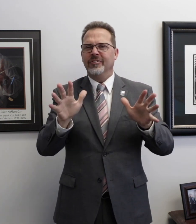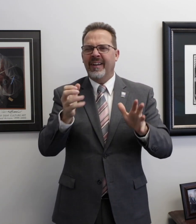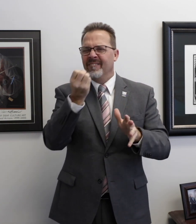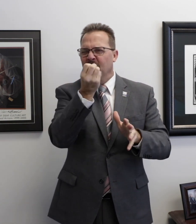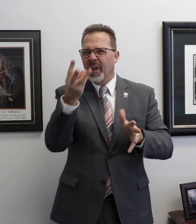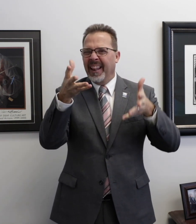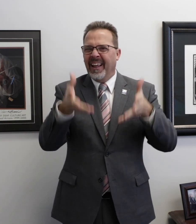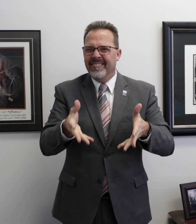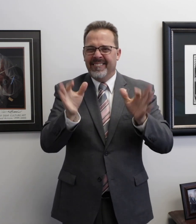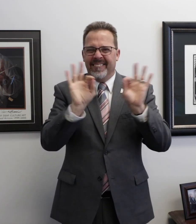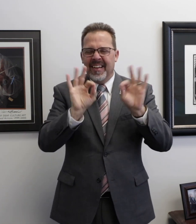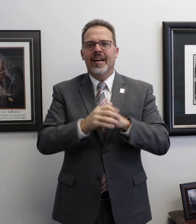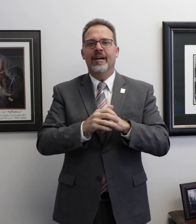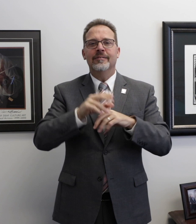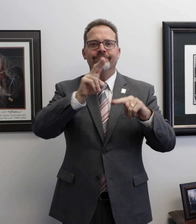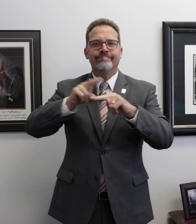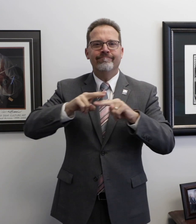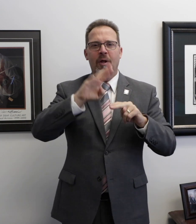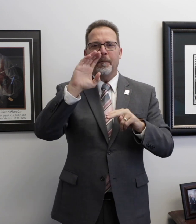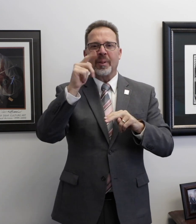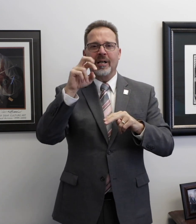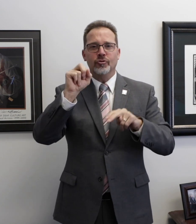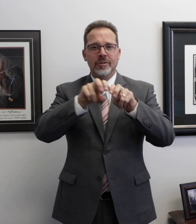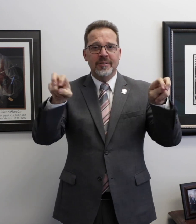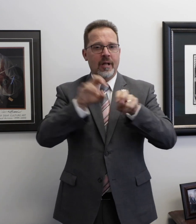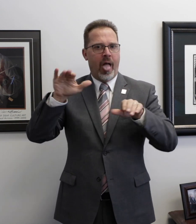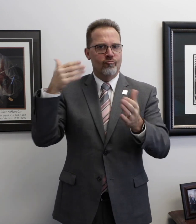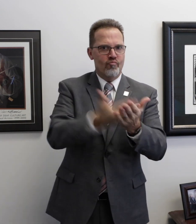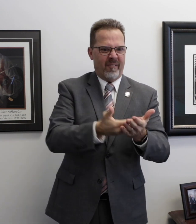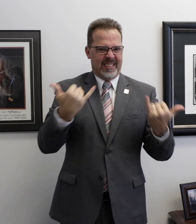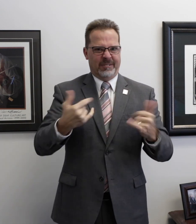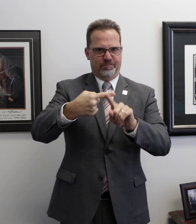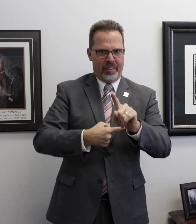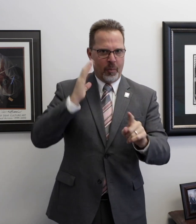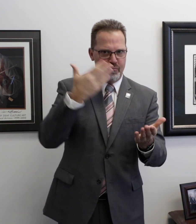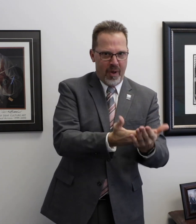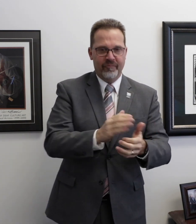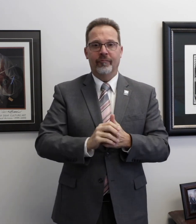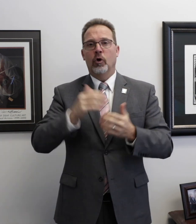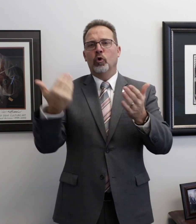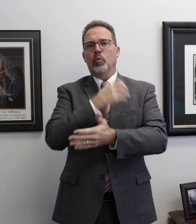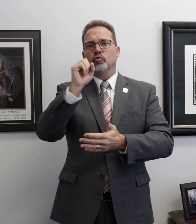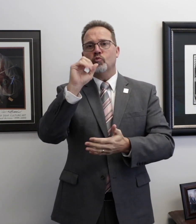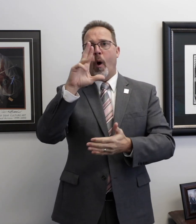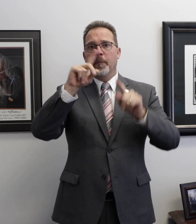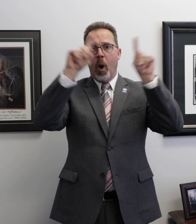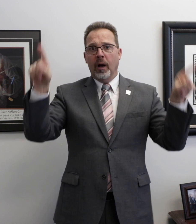lot of positive feedback. Of course, there are two details that are not finalized yet. Our new bleachers are coming this month and the scoreboards have